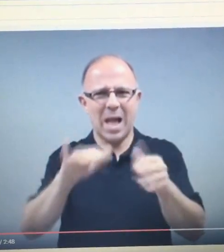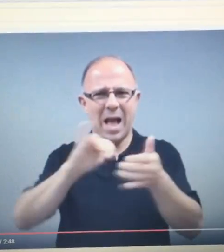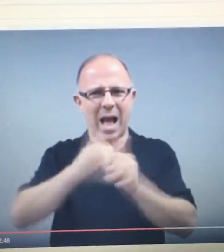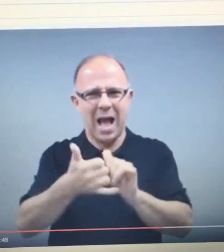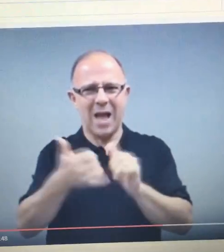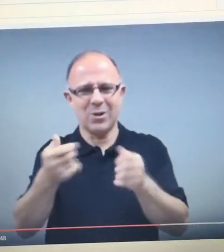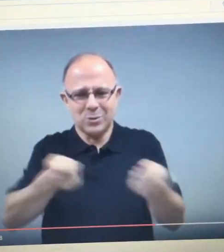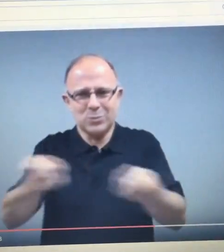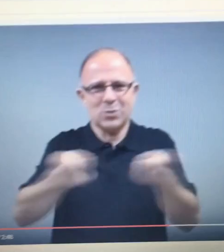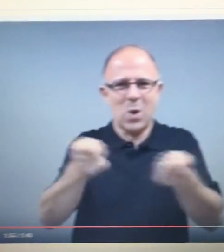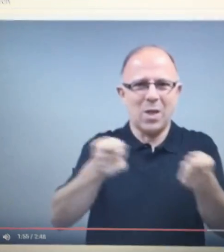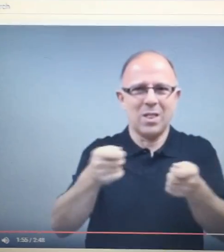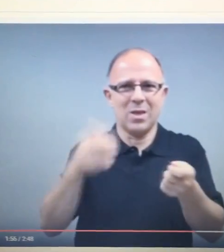And they had to do all these tests and